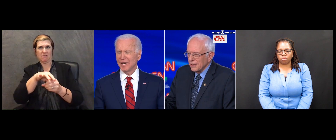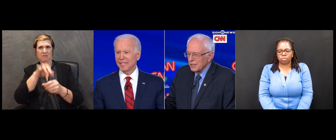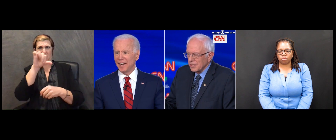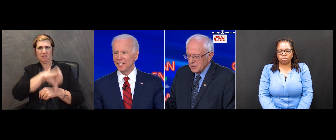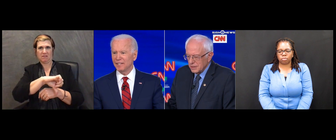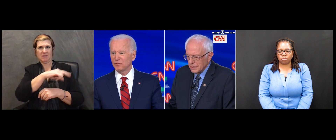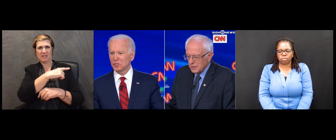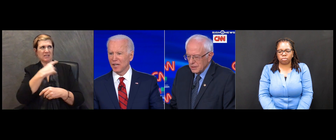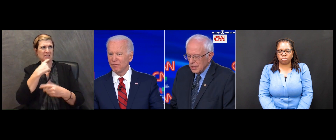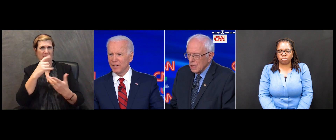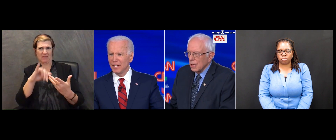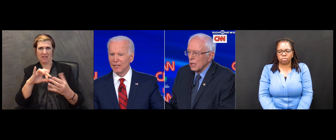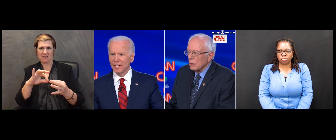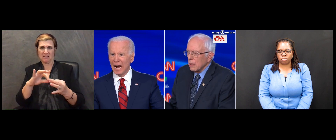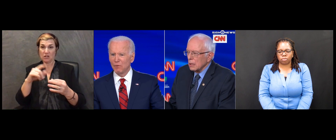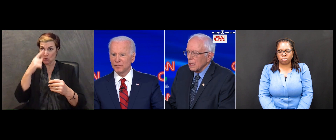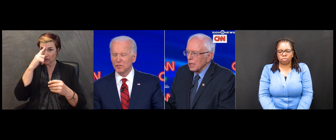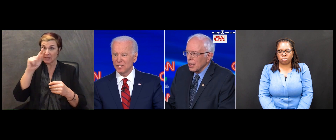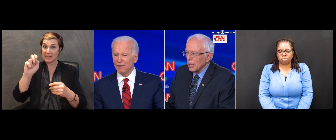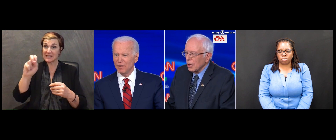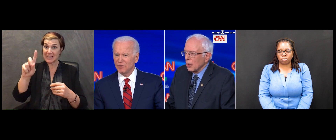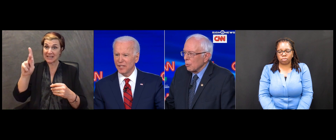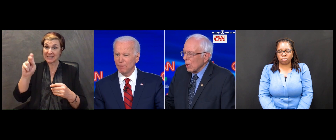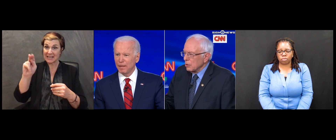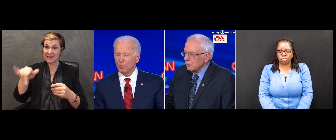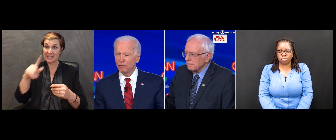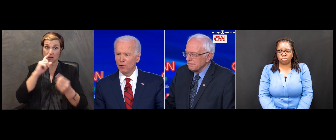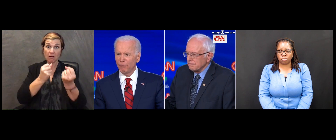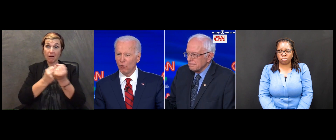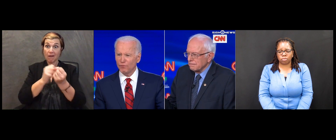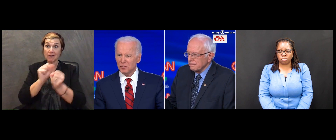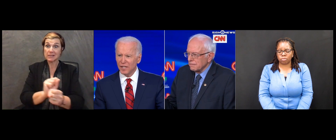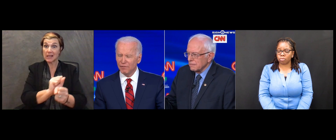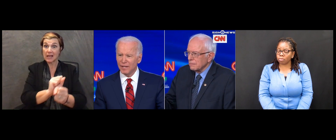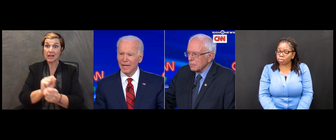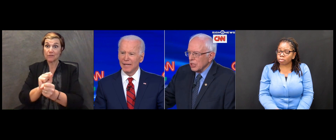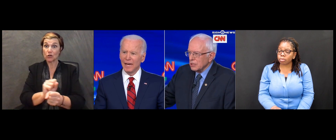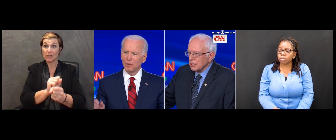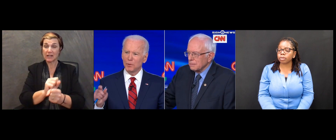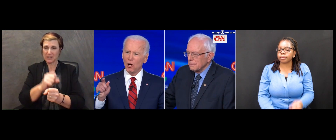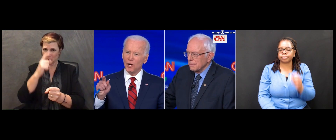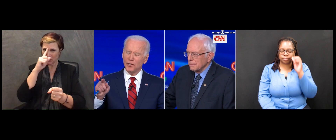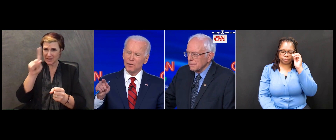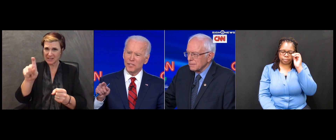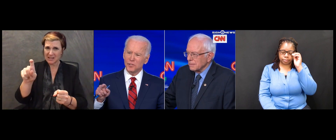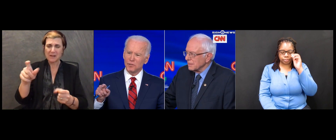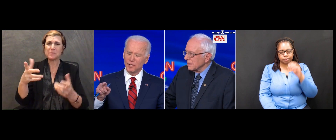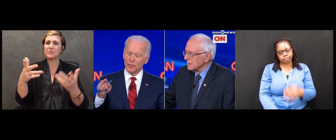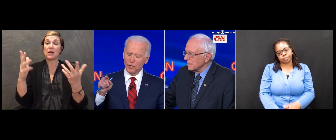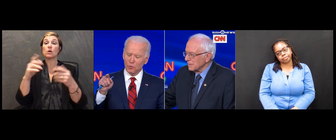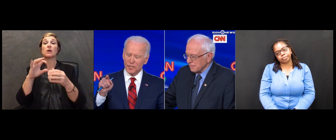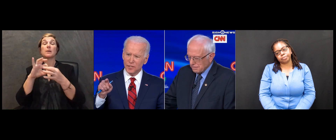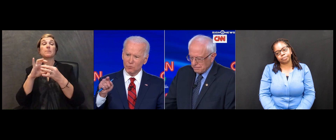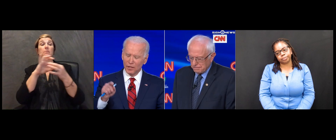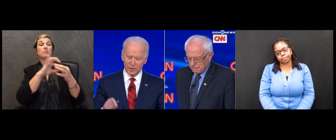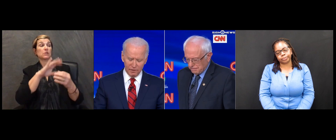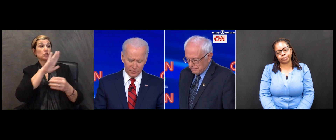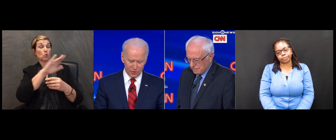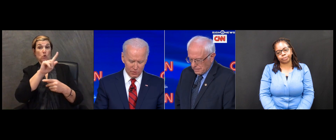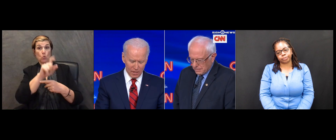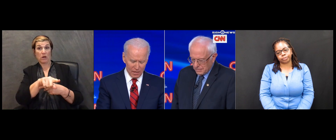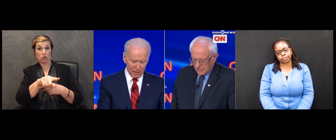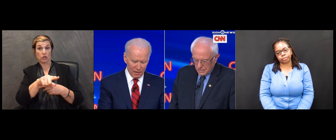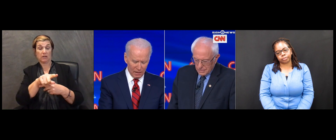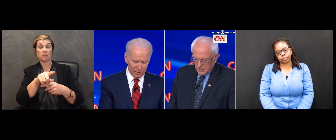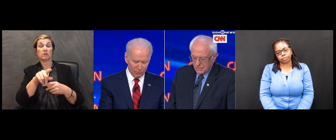think Ted Kennedy is for slavery? Think well, I was for slavery? You think when people you voted for it for slavery? Just now, with regard to your issue, your question relative